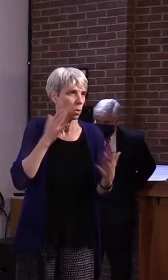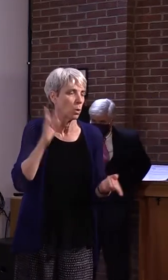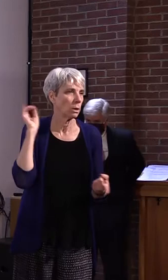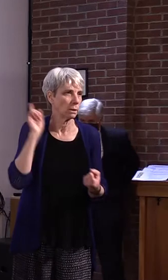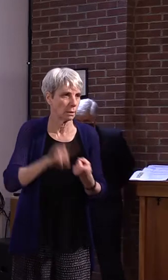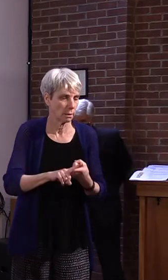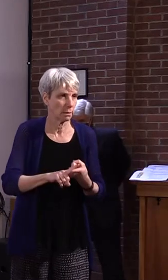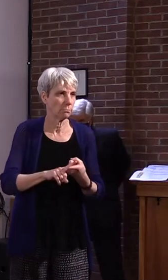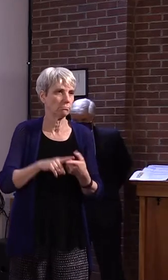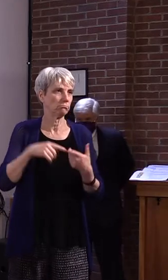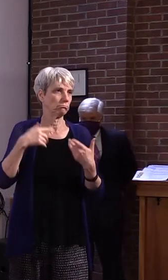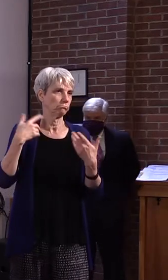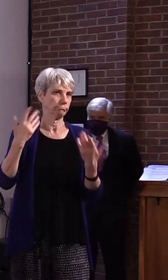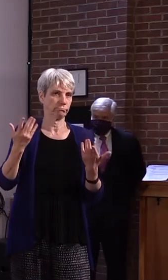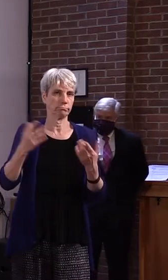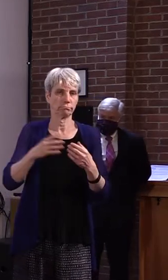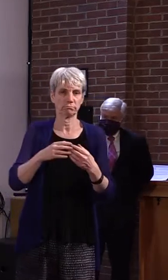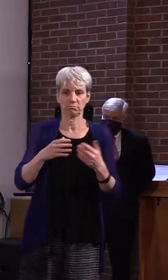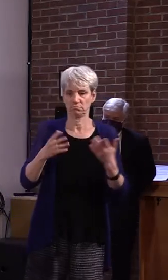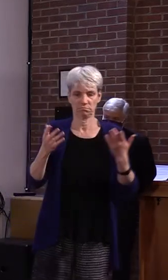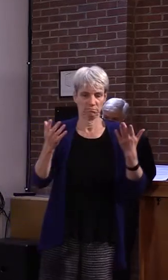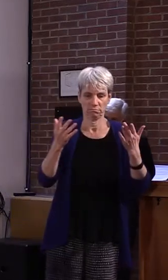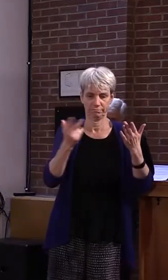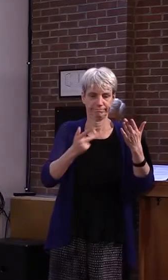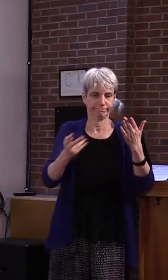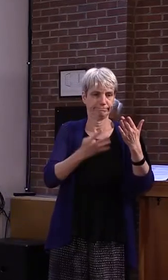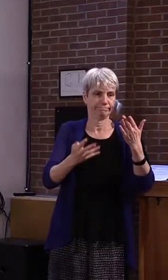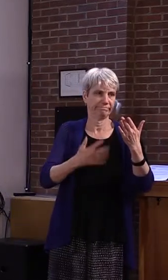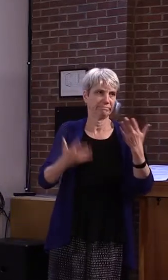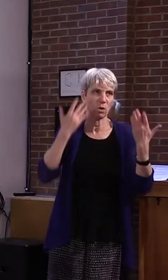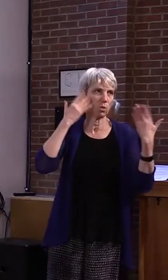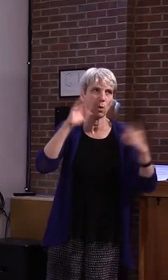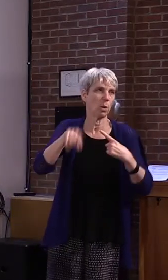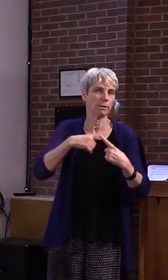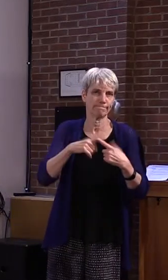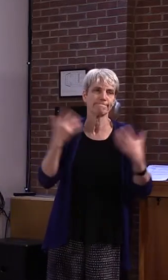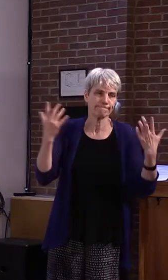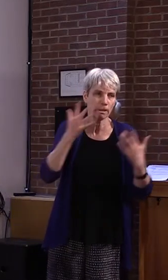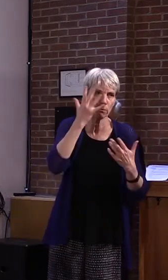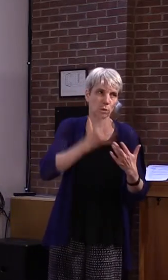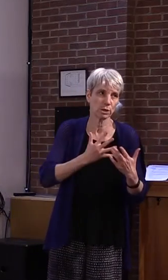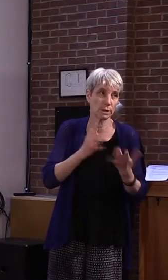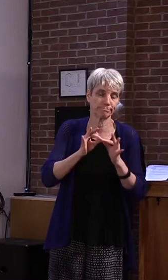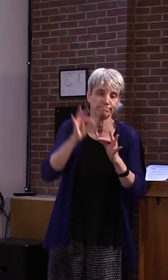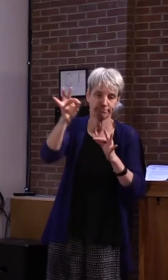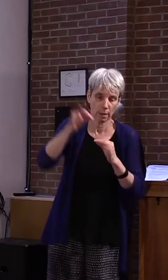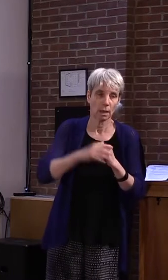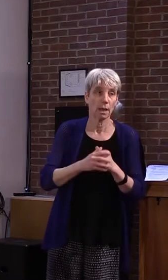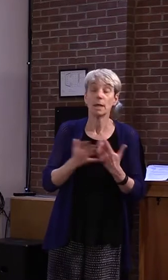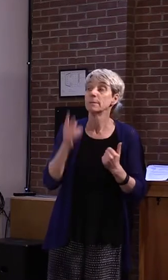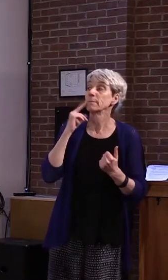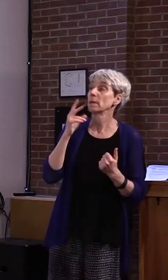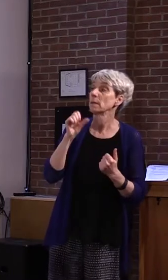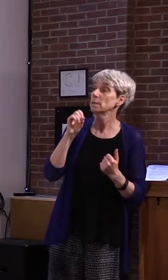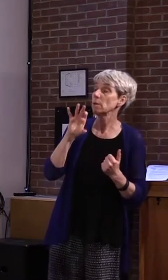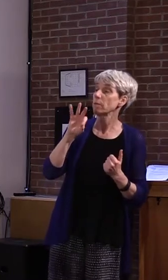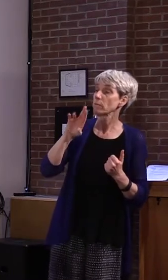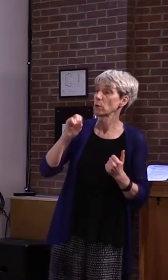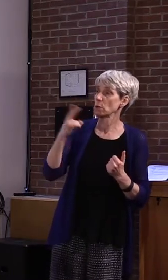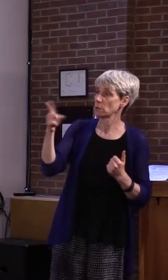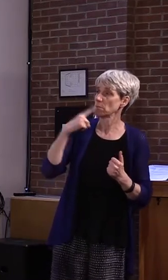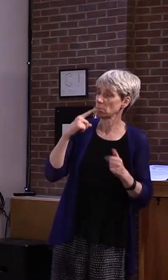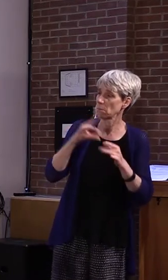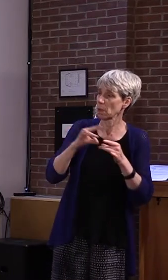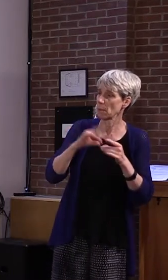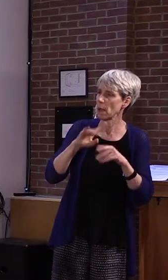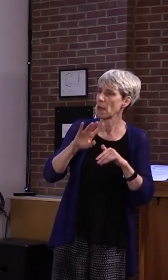until weeks from now, unfortunately. So we'll see what happens. Secretary French, can you comment on what